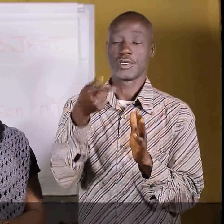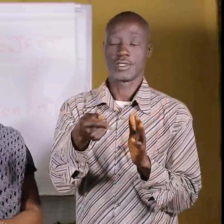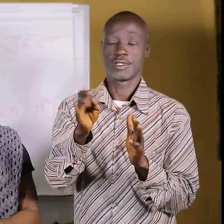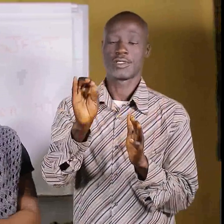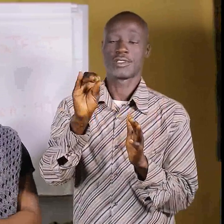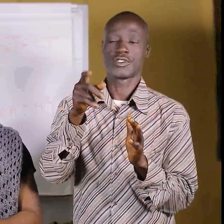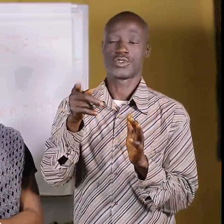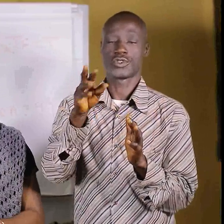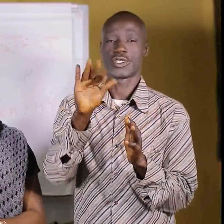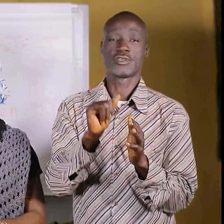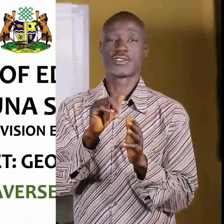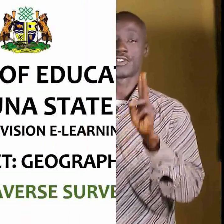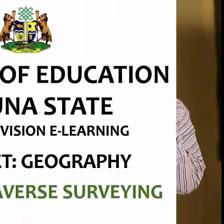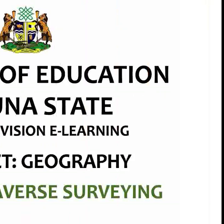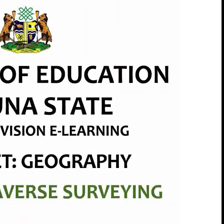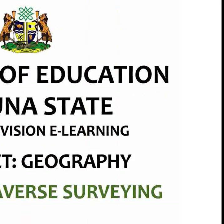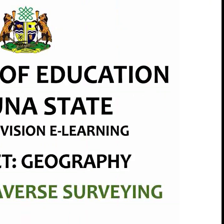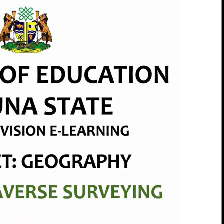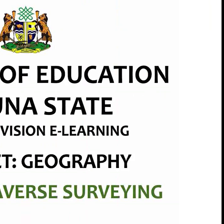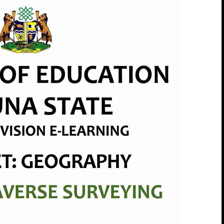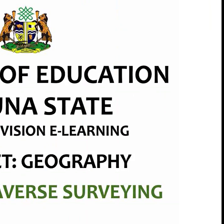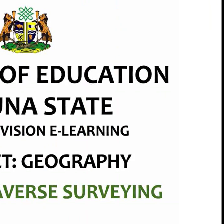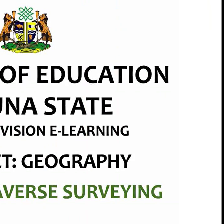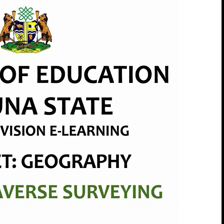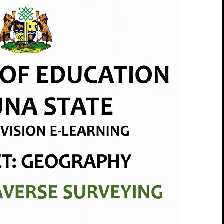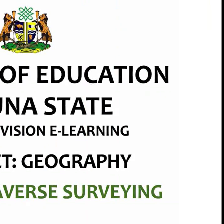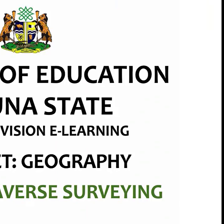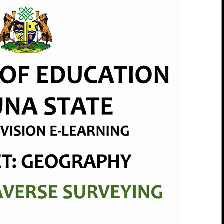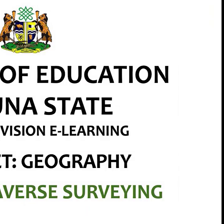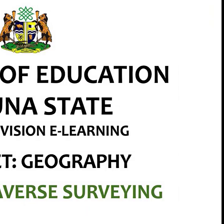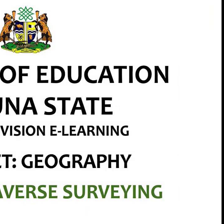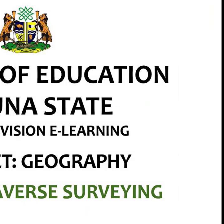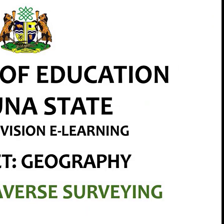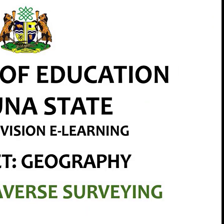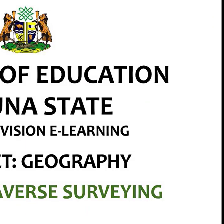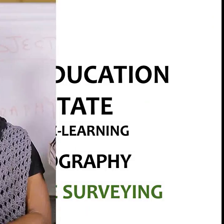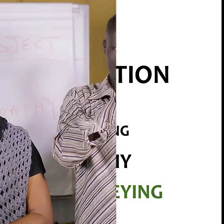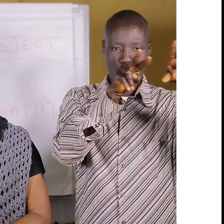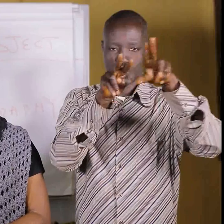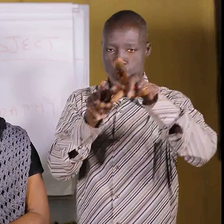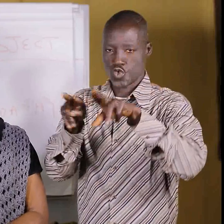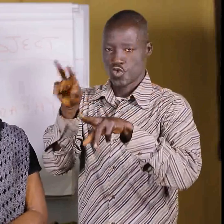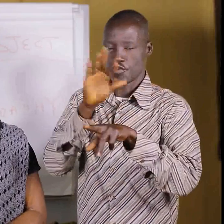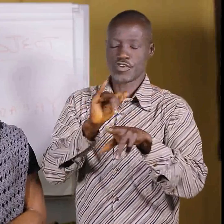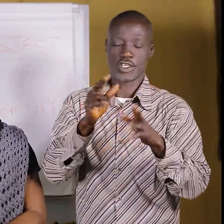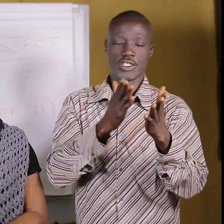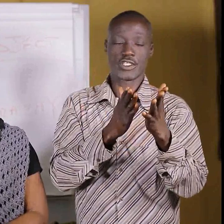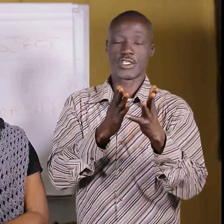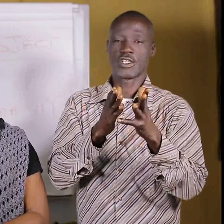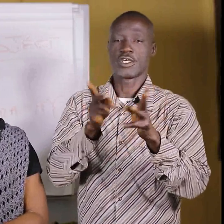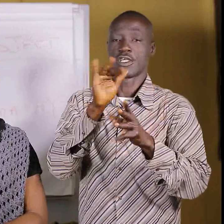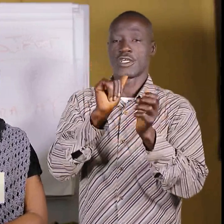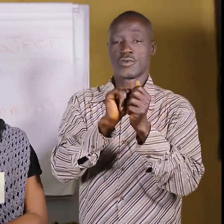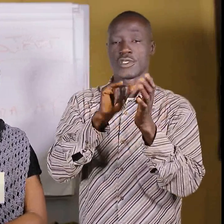Akos. Our topic for today is traverse surveying. During the course of our lesson, we